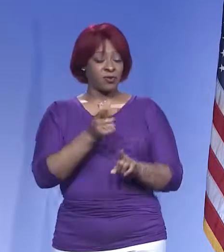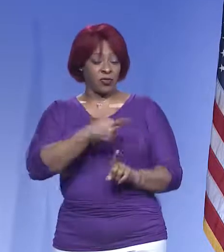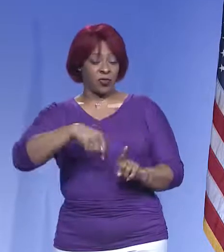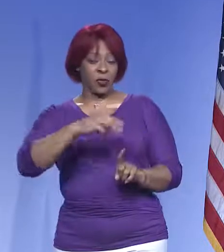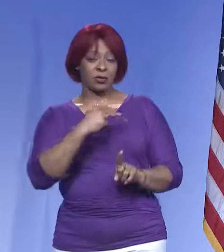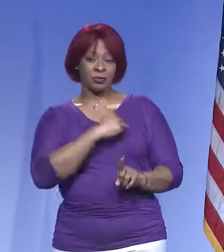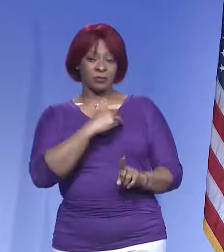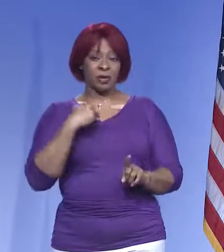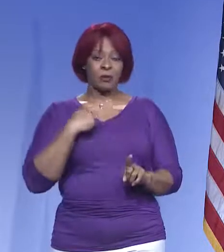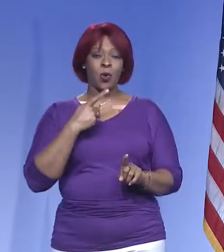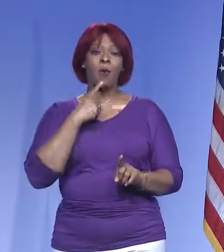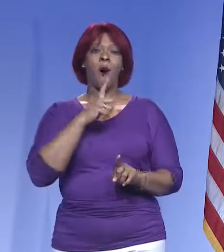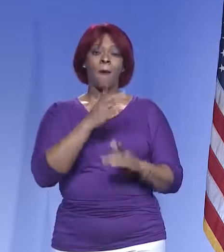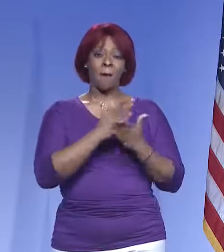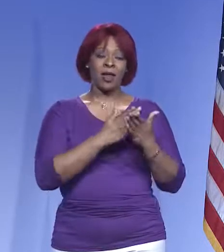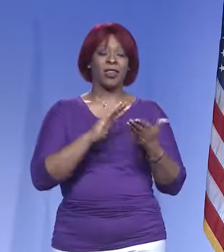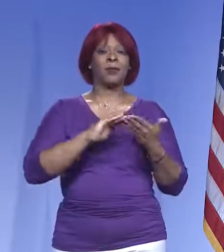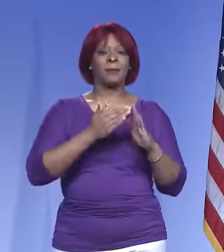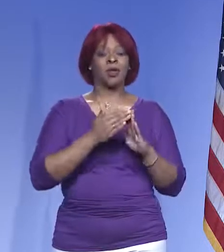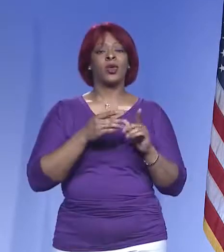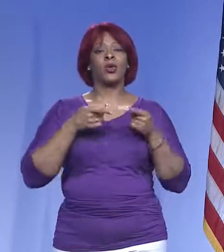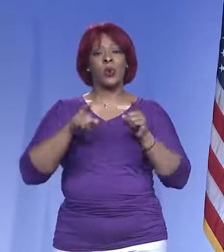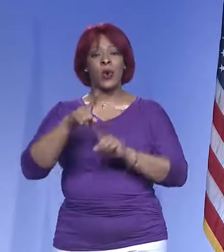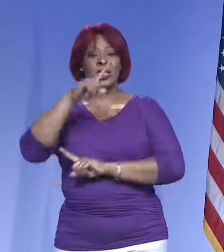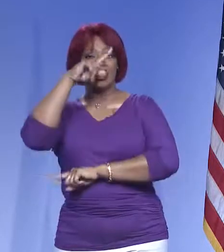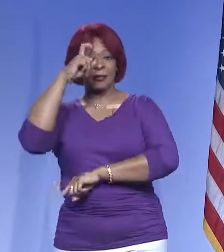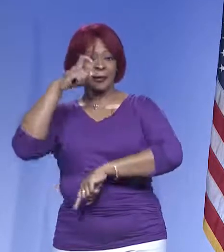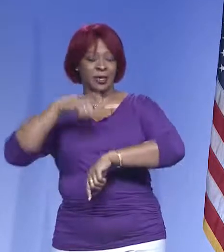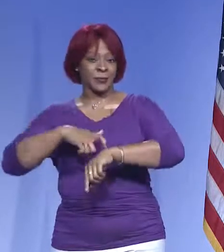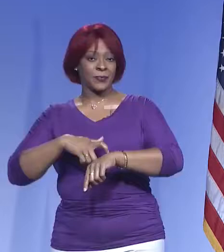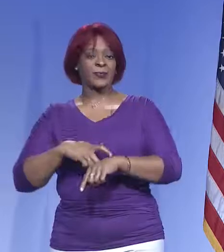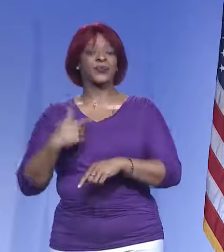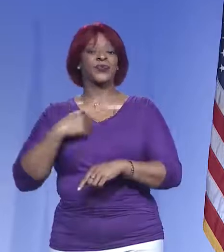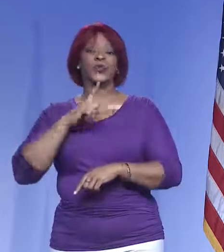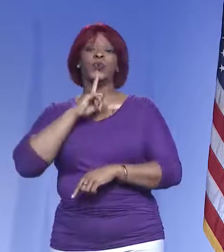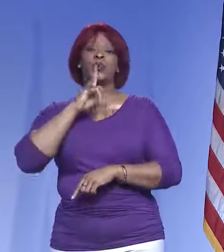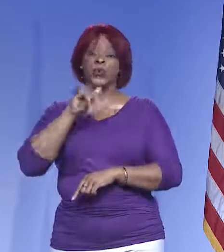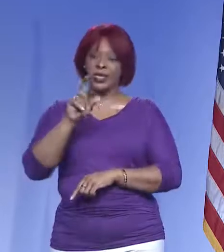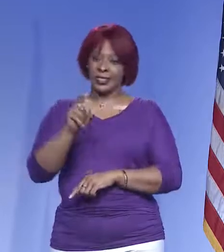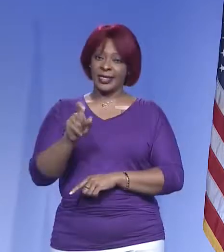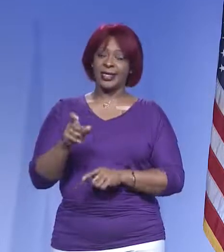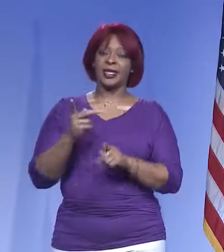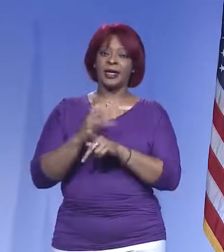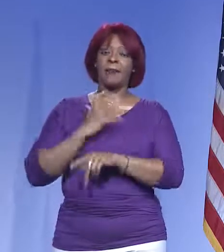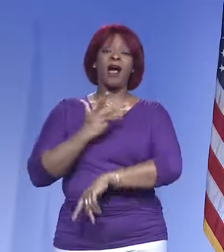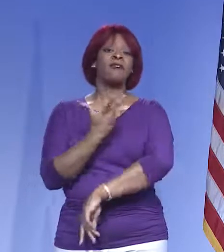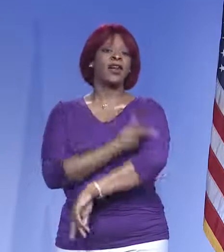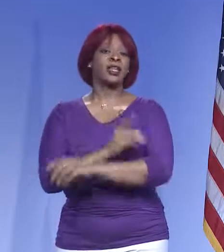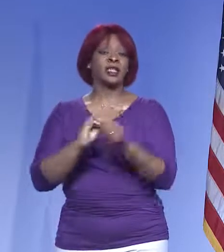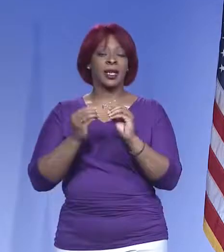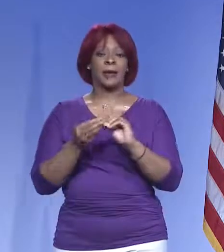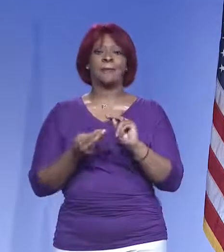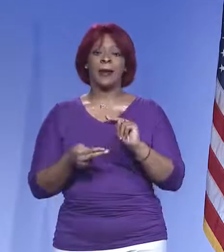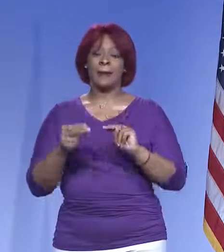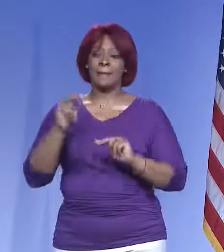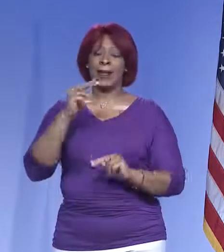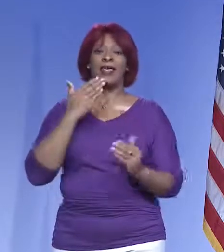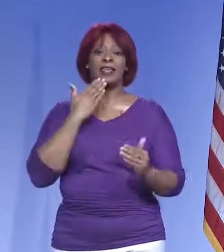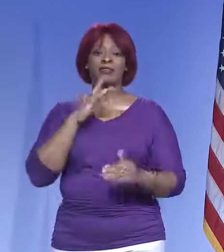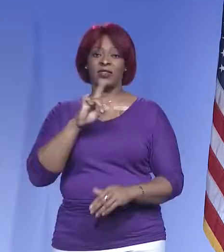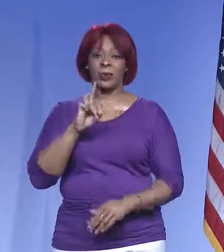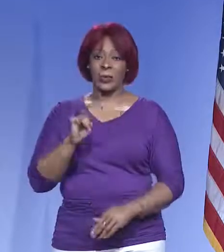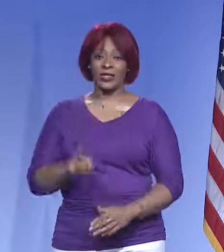members and from the community across the summer when we will surely need it in order to keep our vaccination rates up. Thanks for the